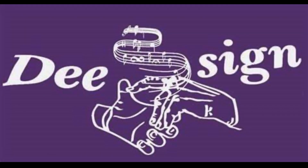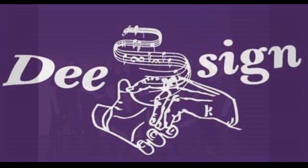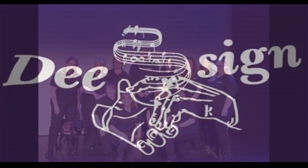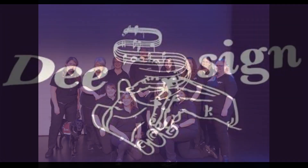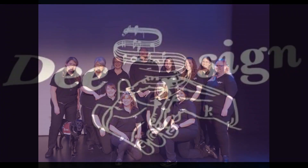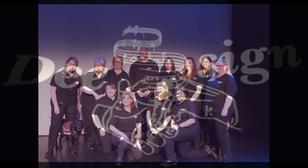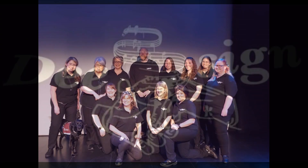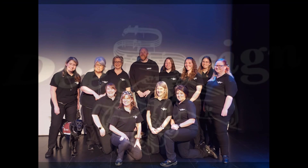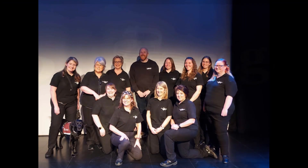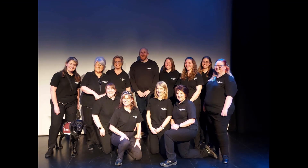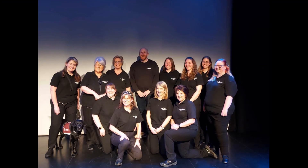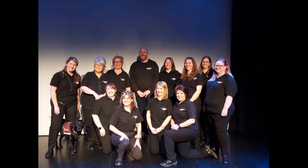You're broken down and